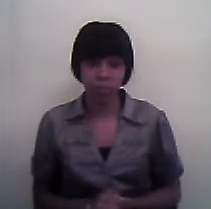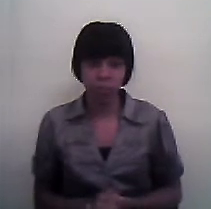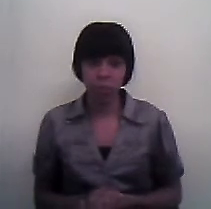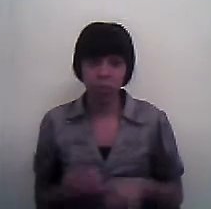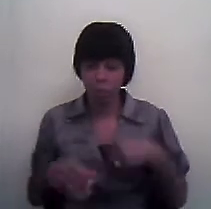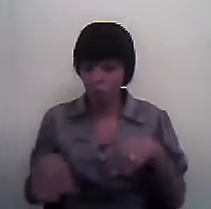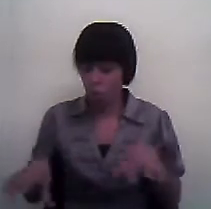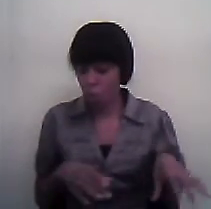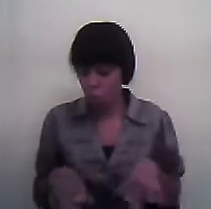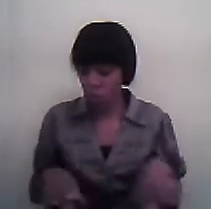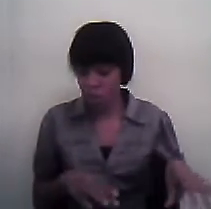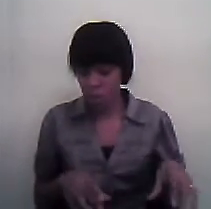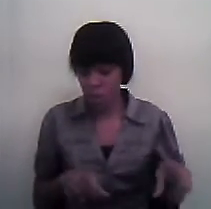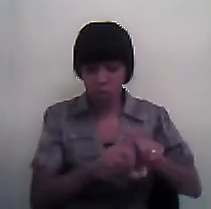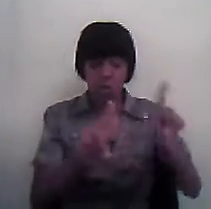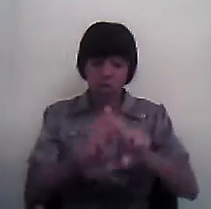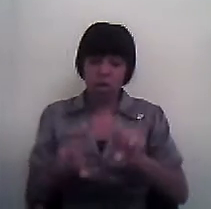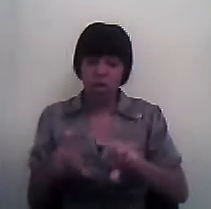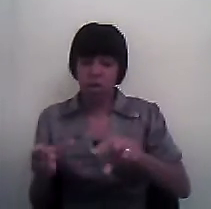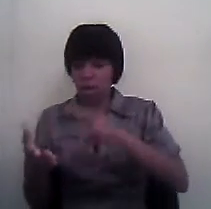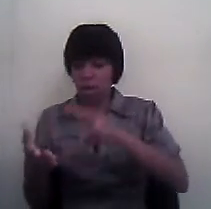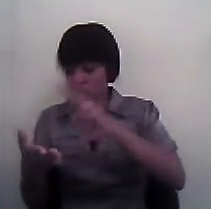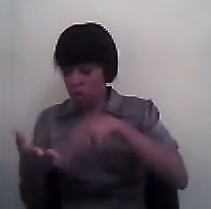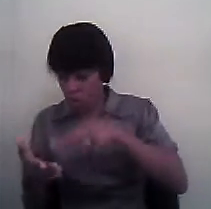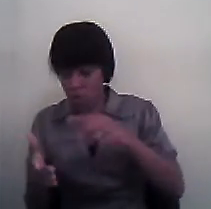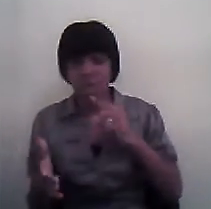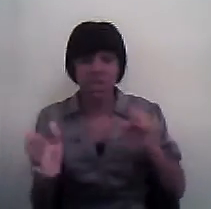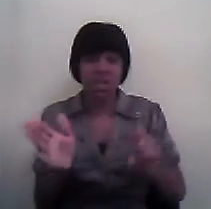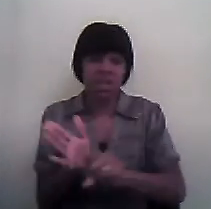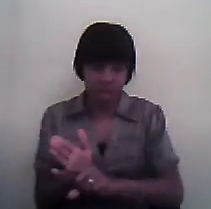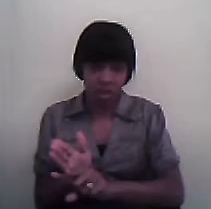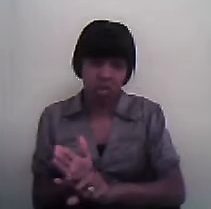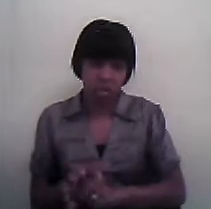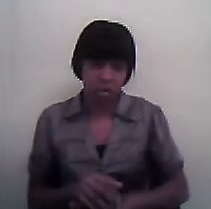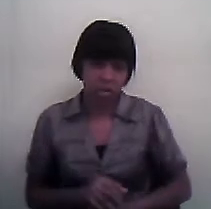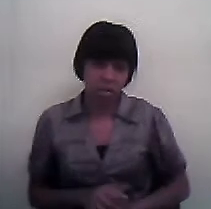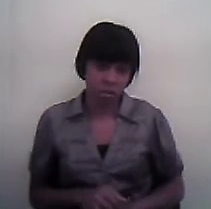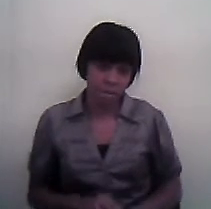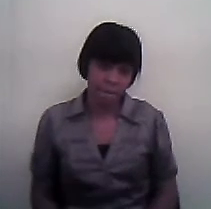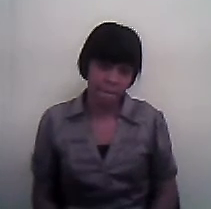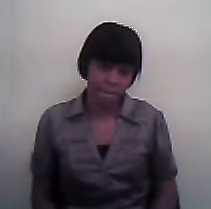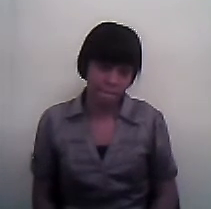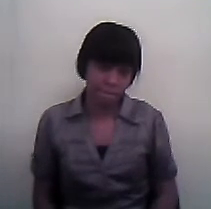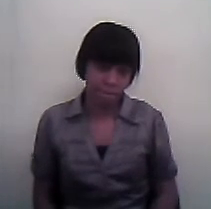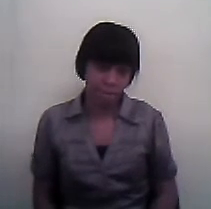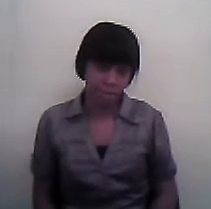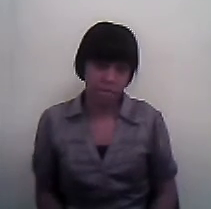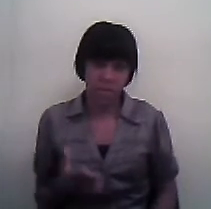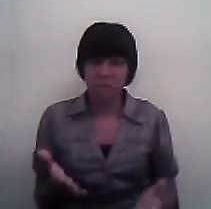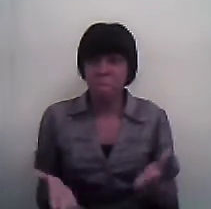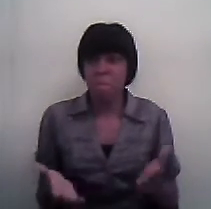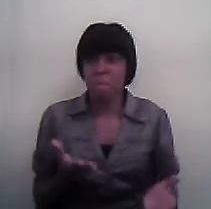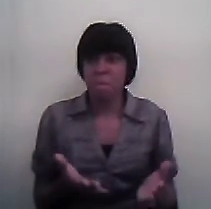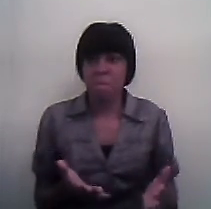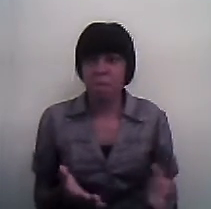then culminated in a short research paper, about a 7 to 10 page research paper. And doing